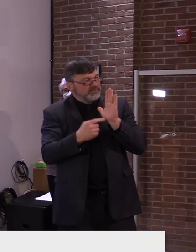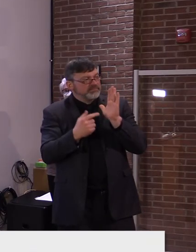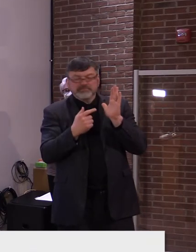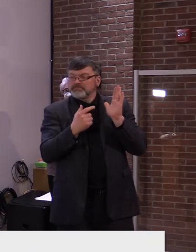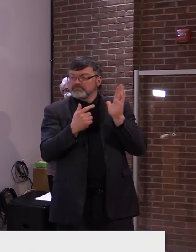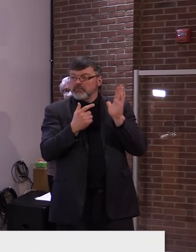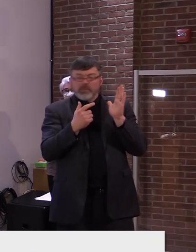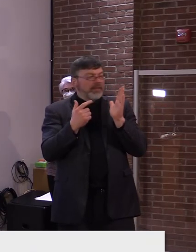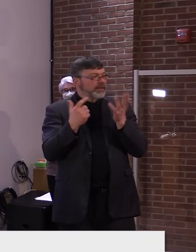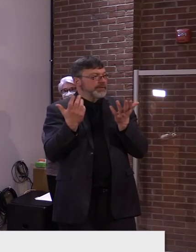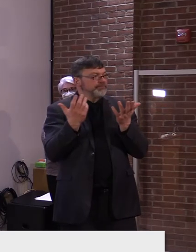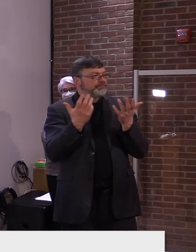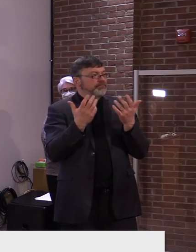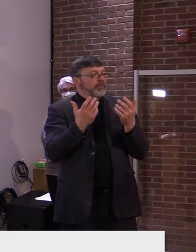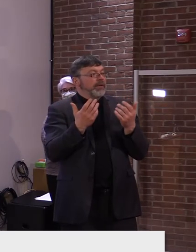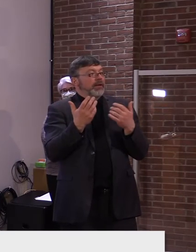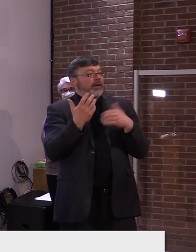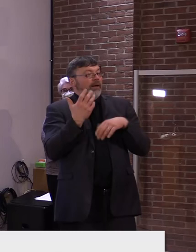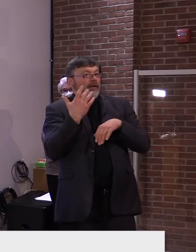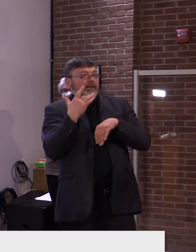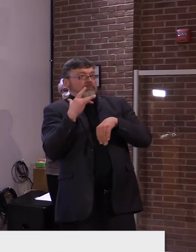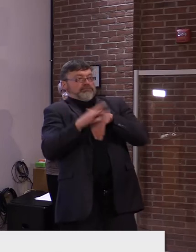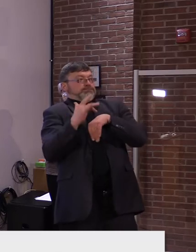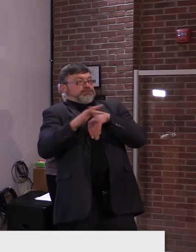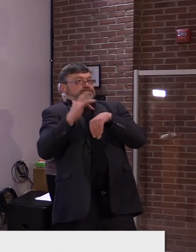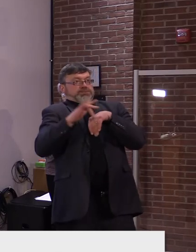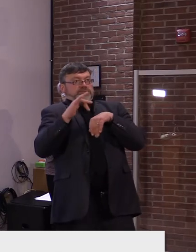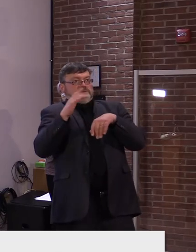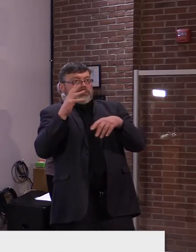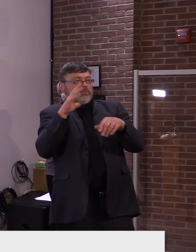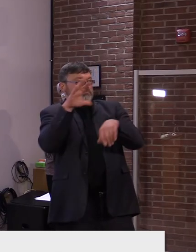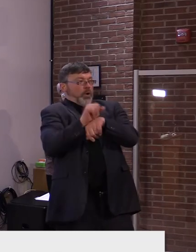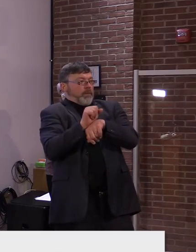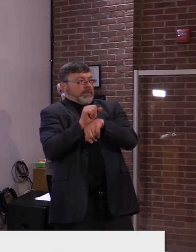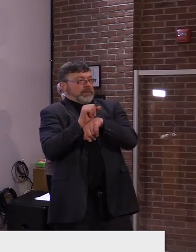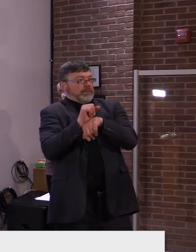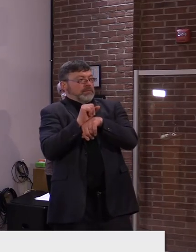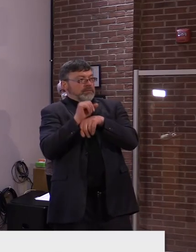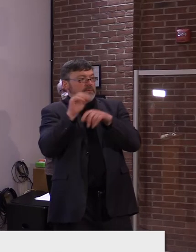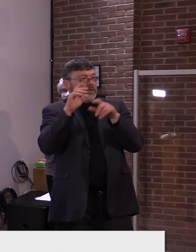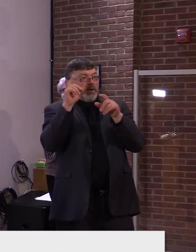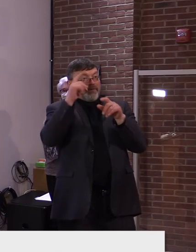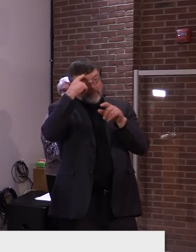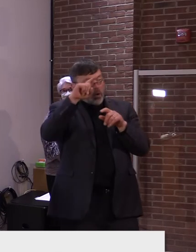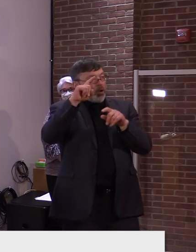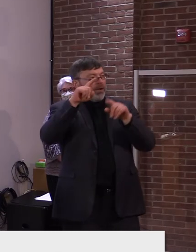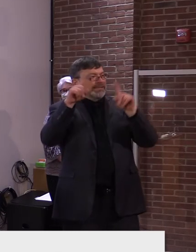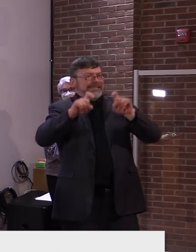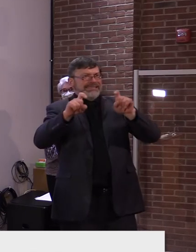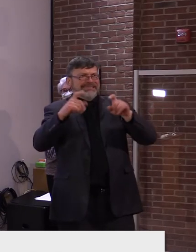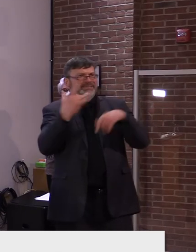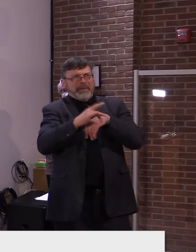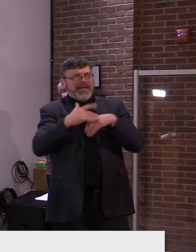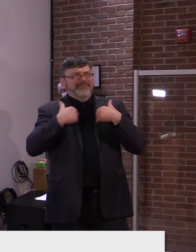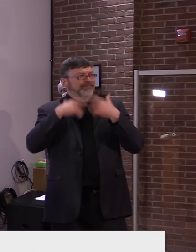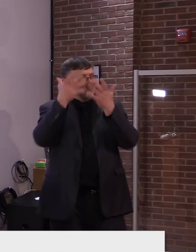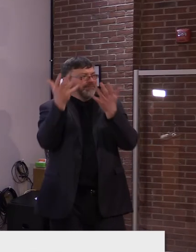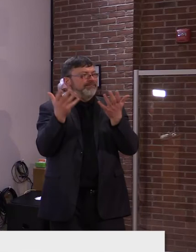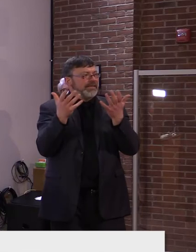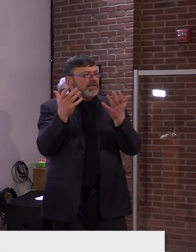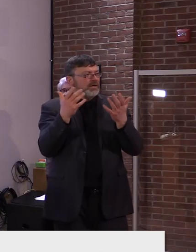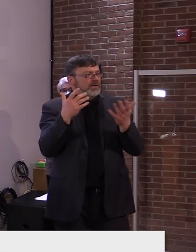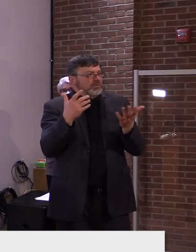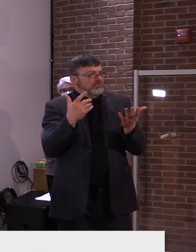how many vacancies we had within the testing facilities in terms of unused slots,